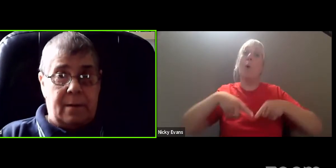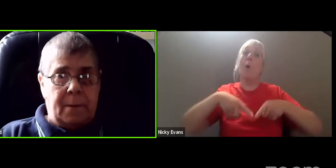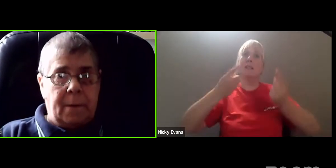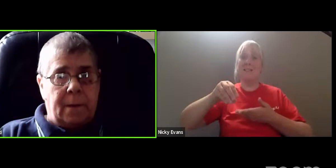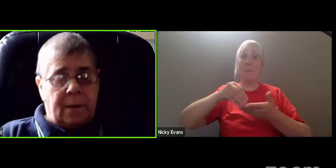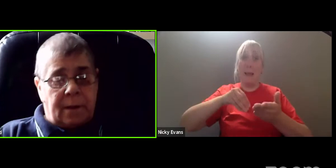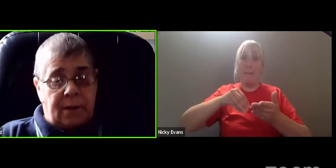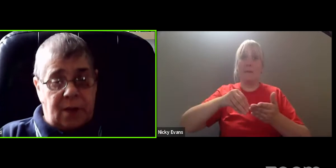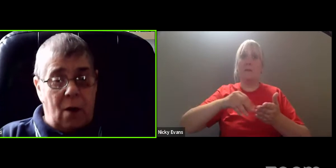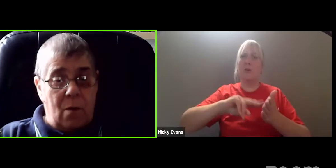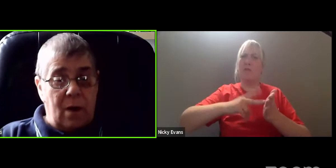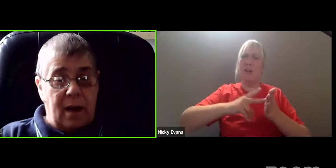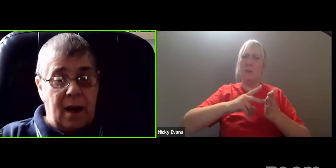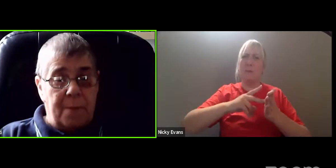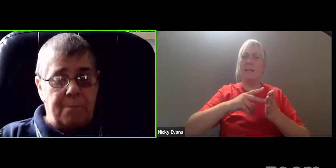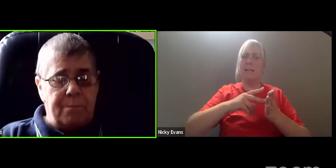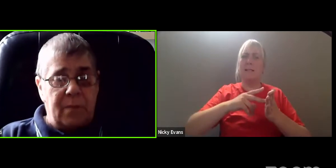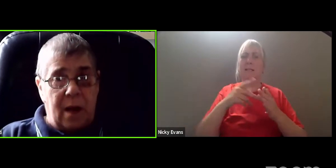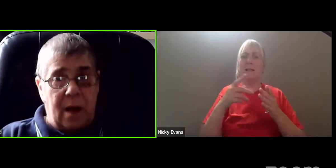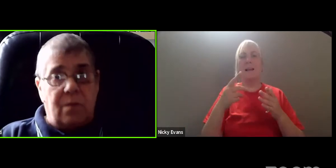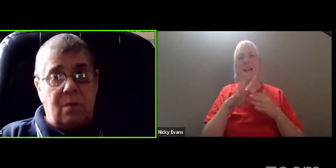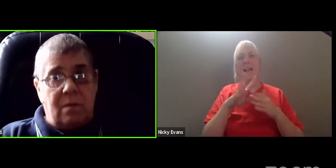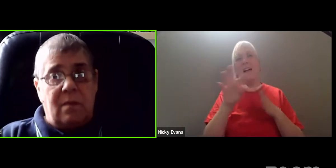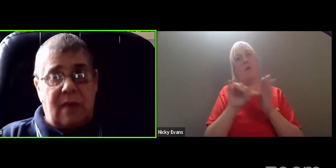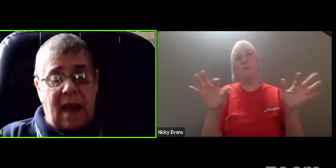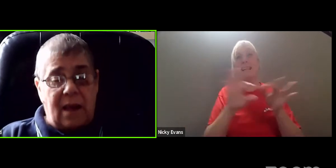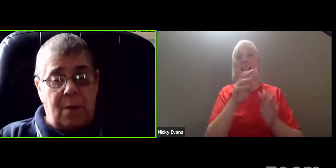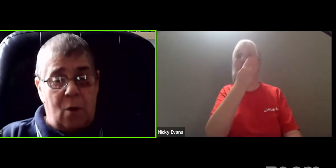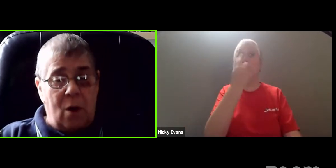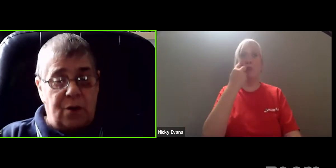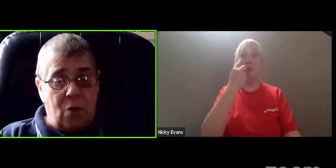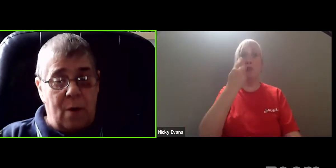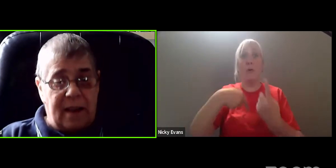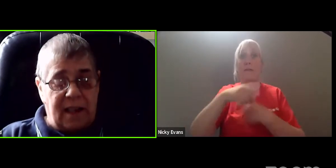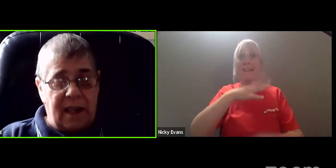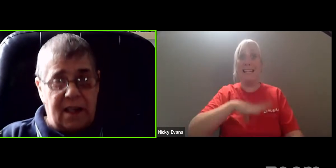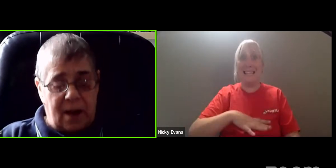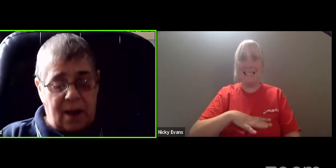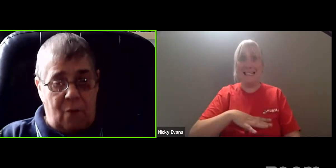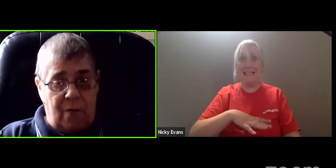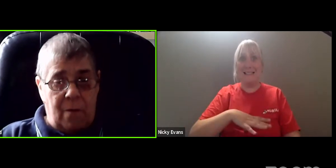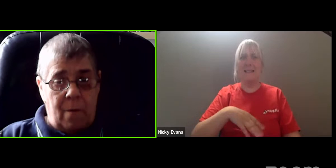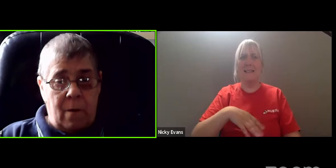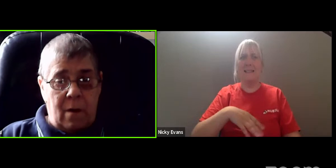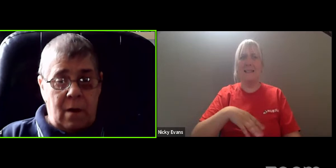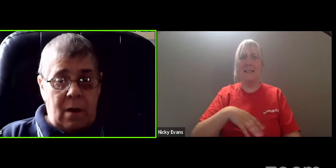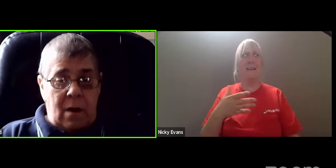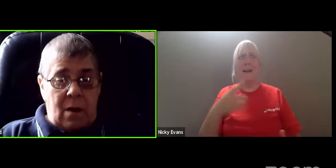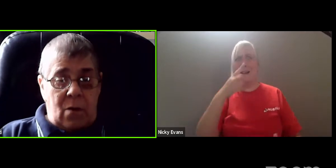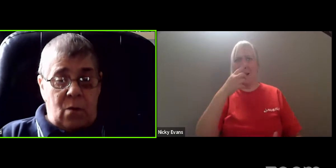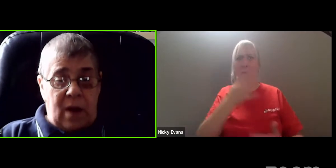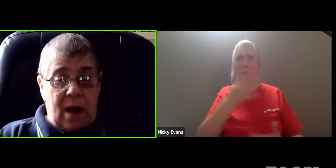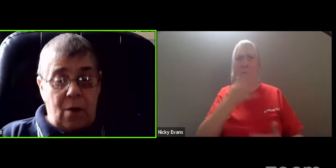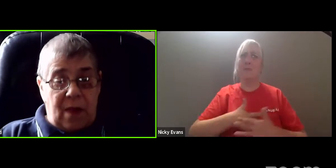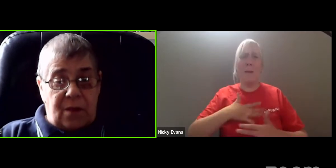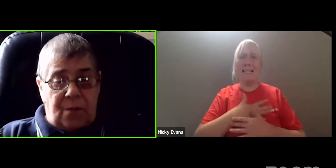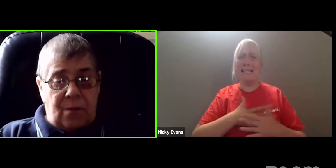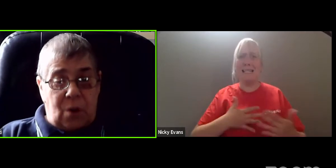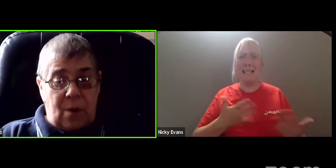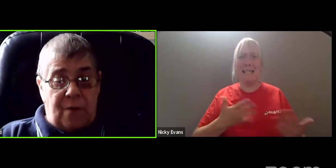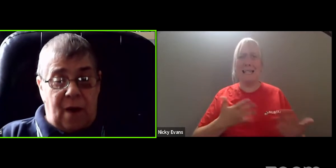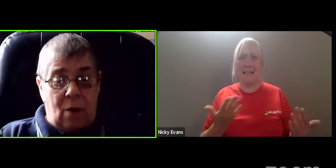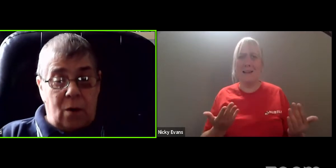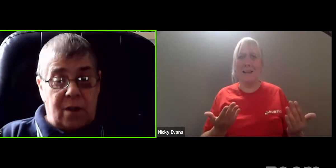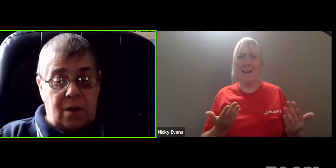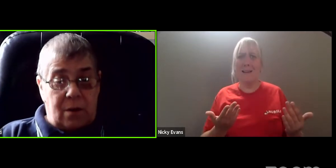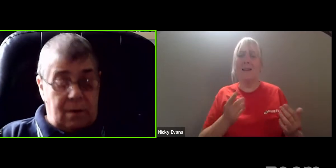need. So, you know, that can be quite traumatic in itself. We know that there's